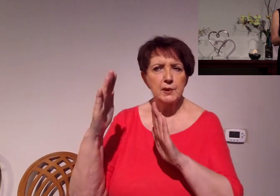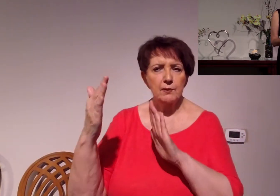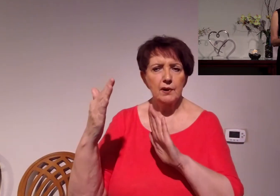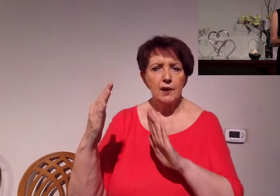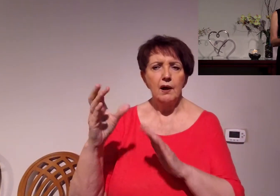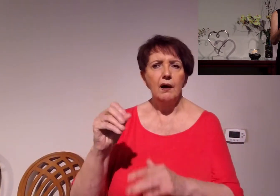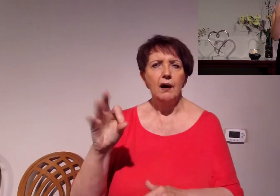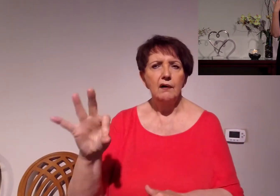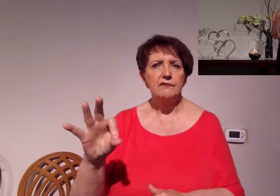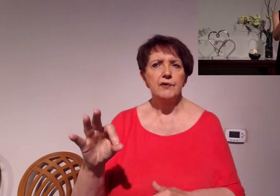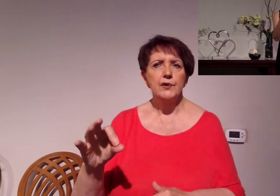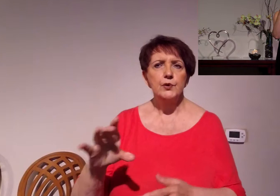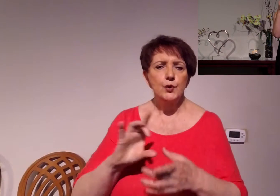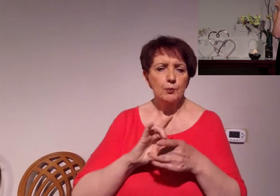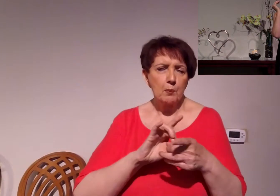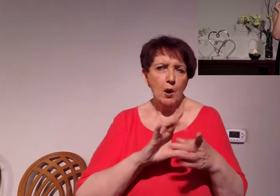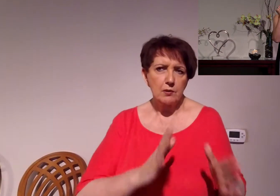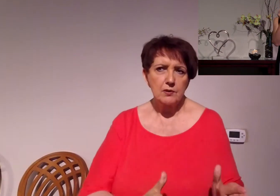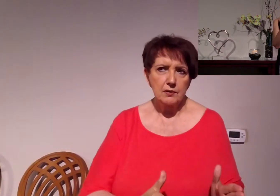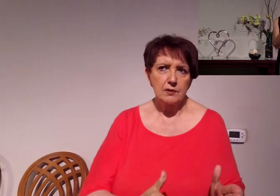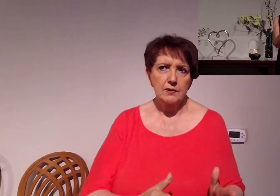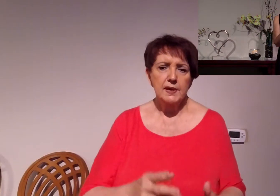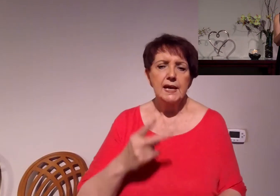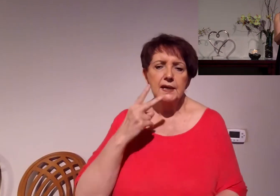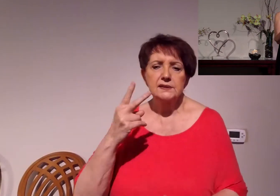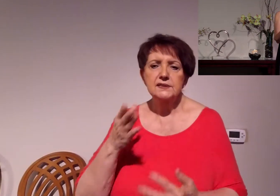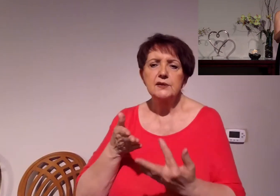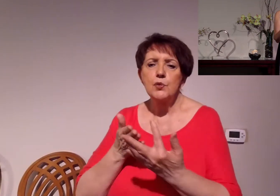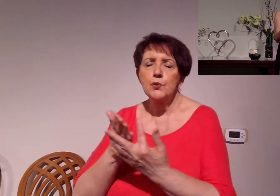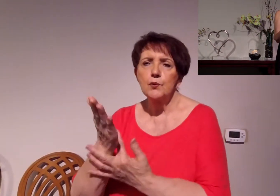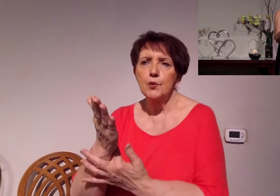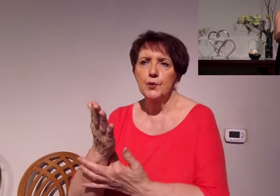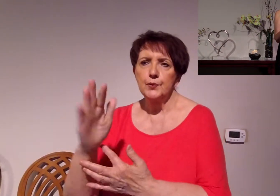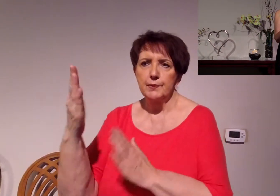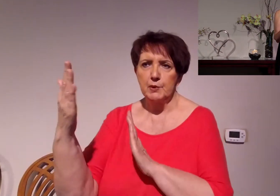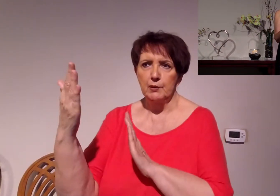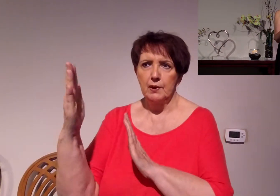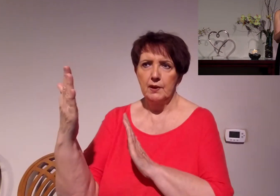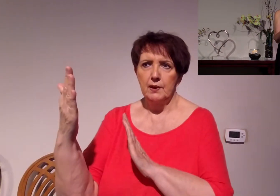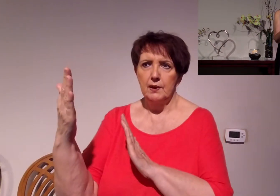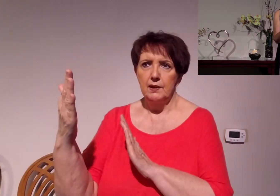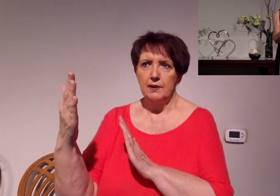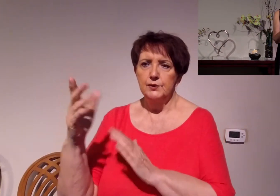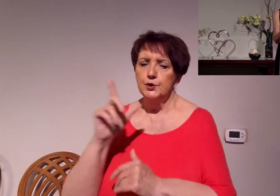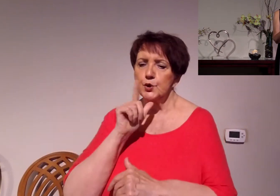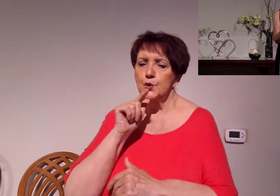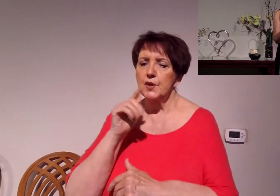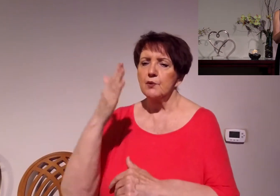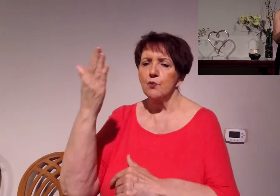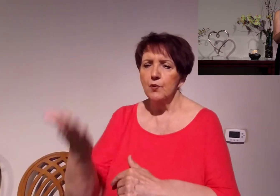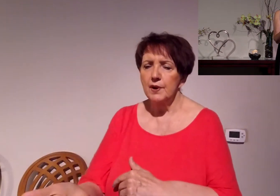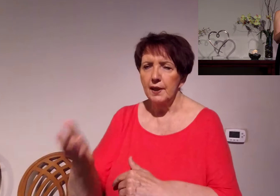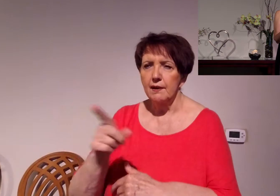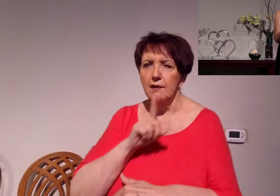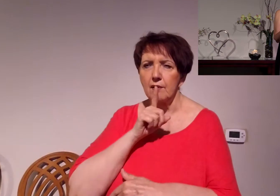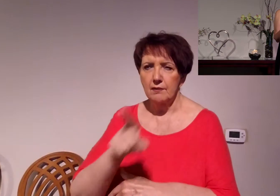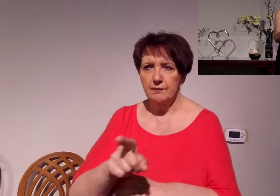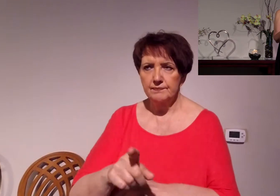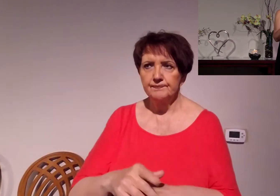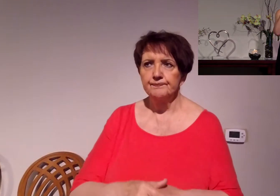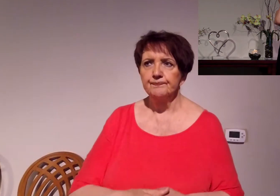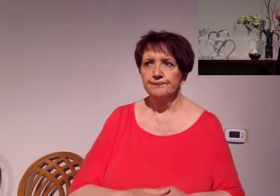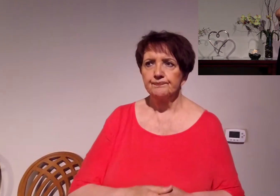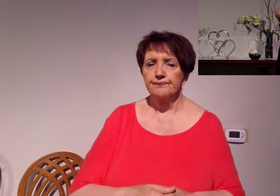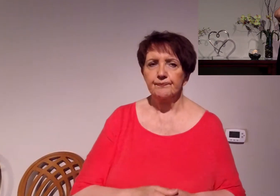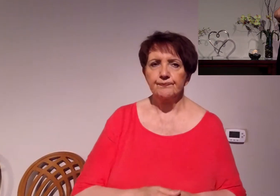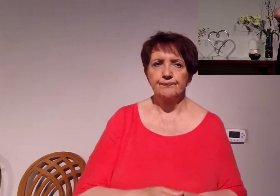own growth, but we actually want to see through the mirror to who they truly are. And this